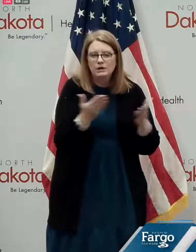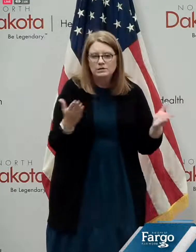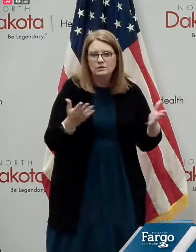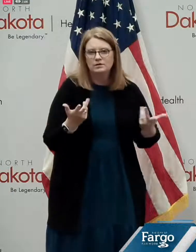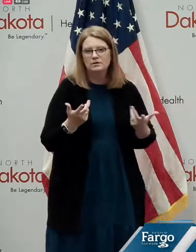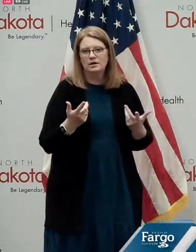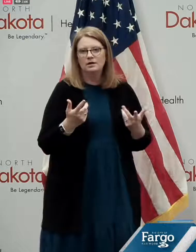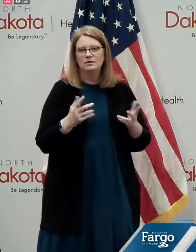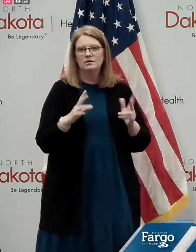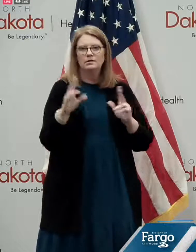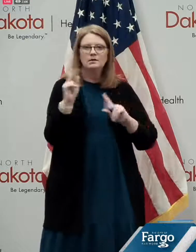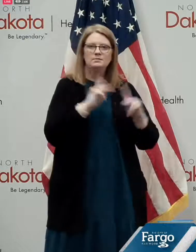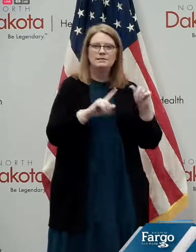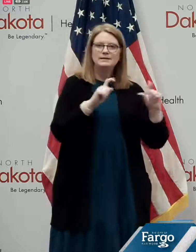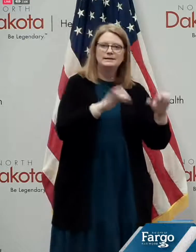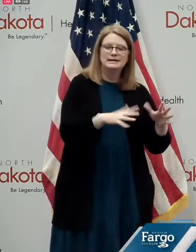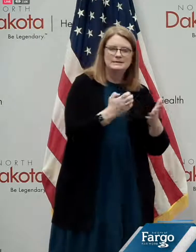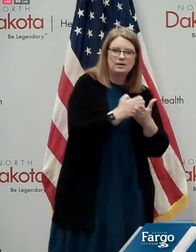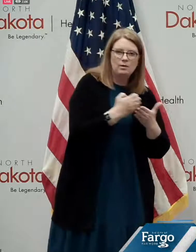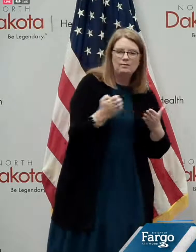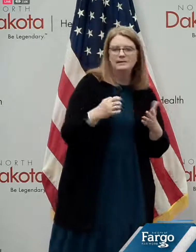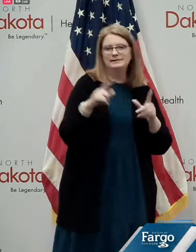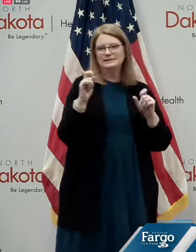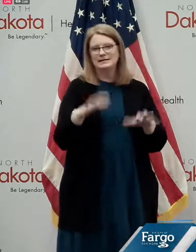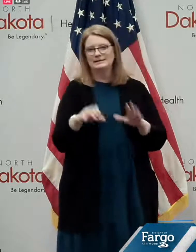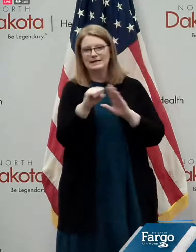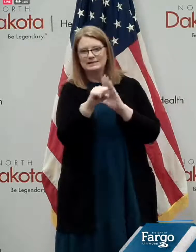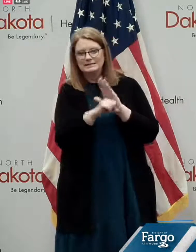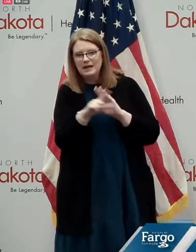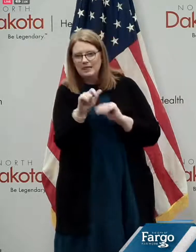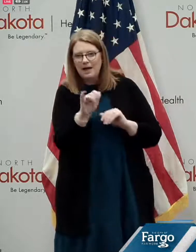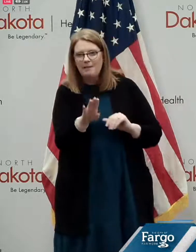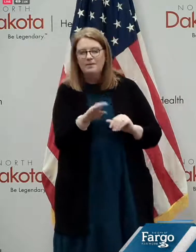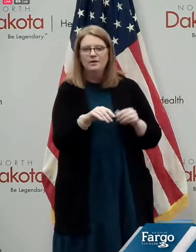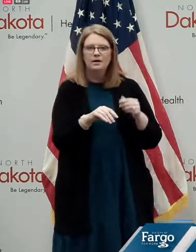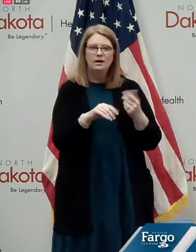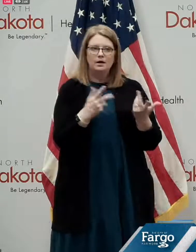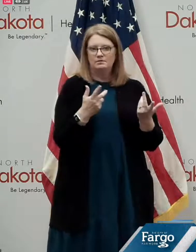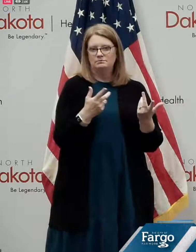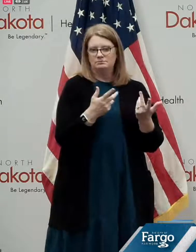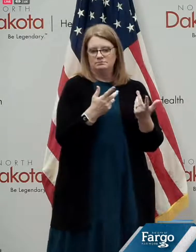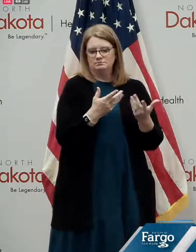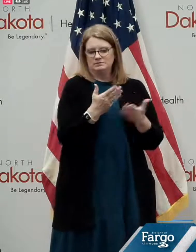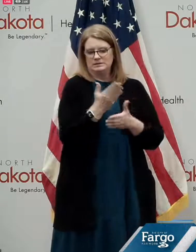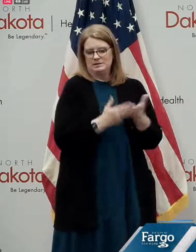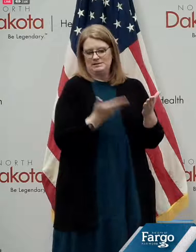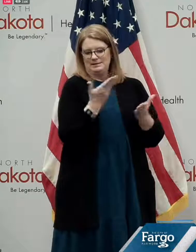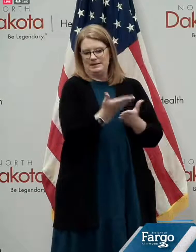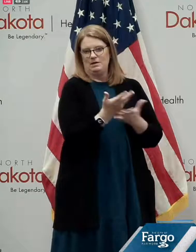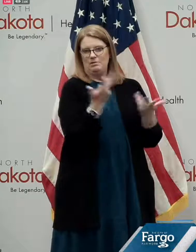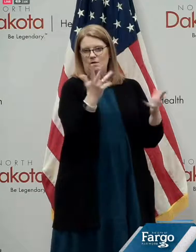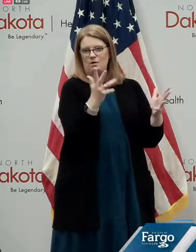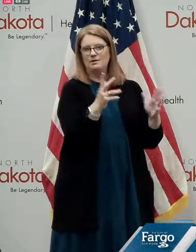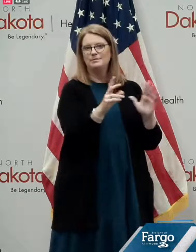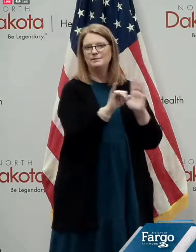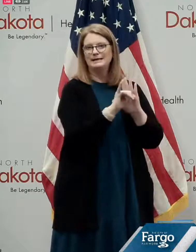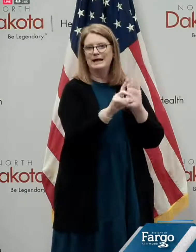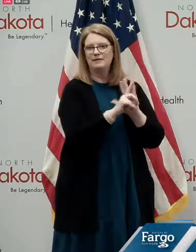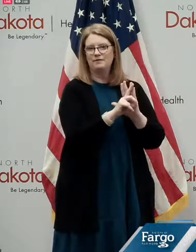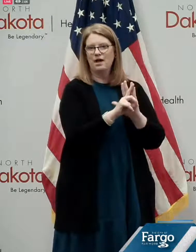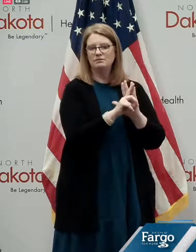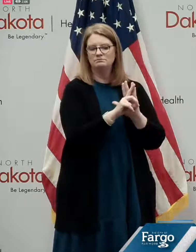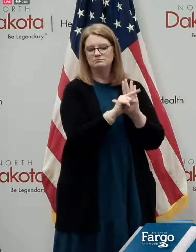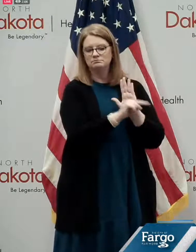personnel, testing equipment, testing at the state lab. So some of that is already existing, but we'll try to identify where the gaps are and see if we need to